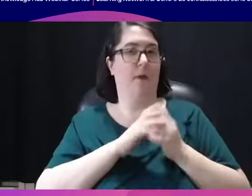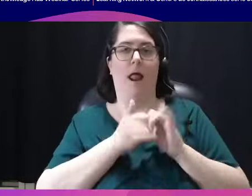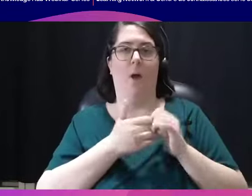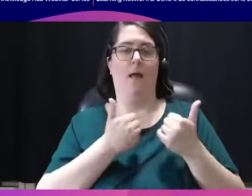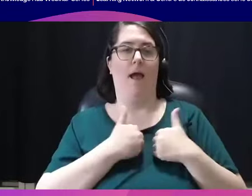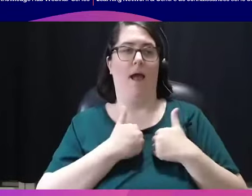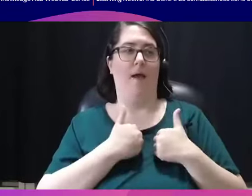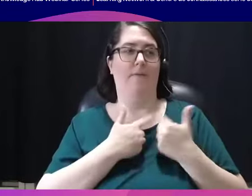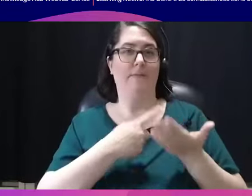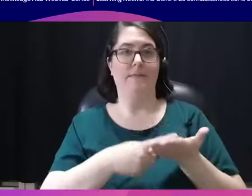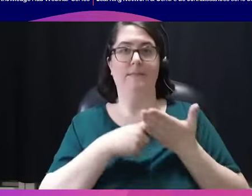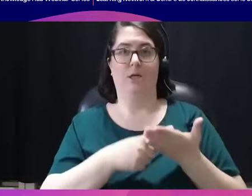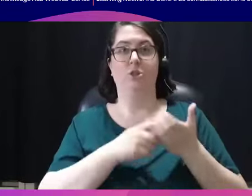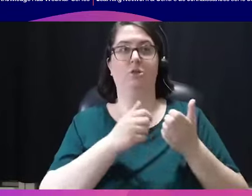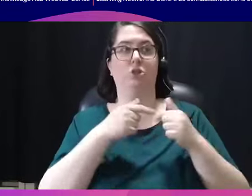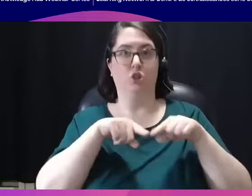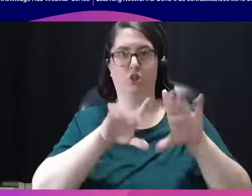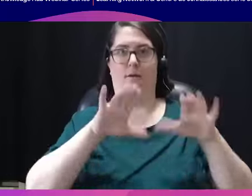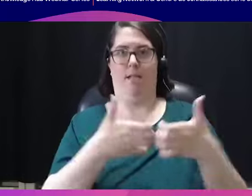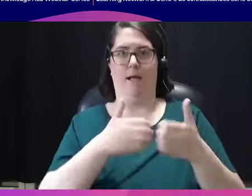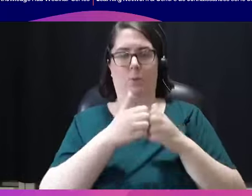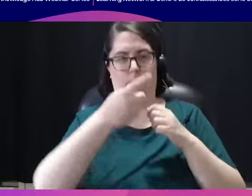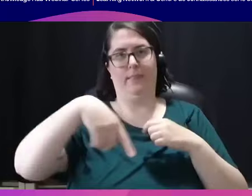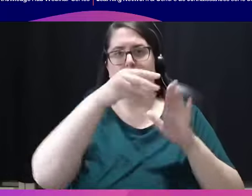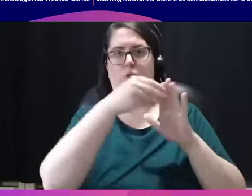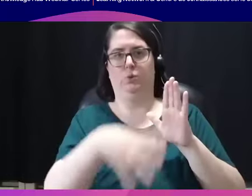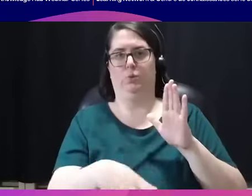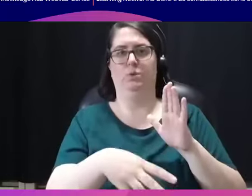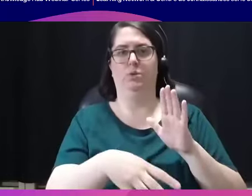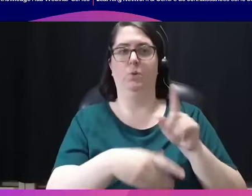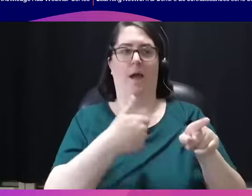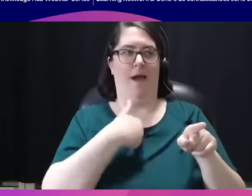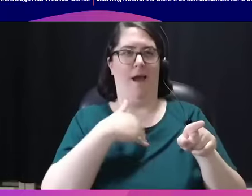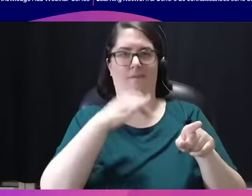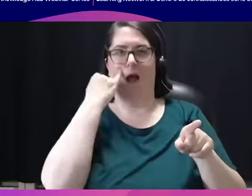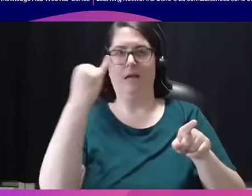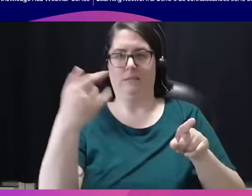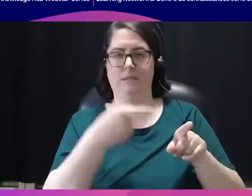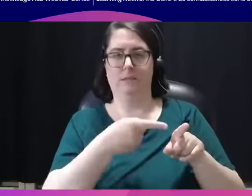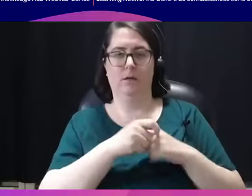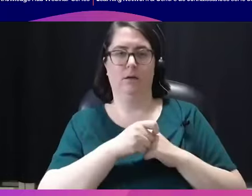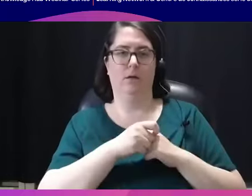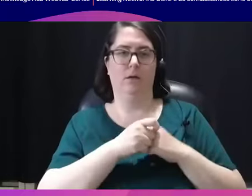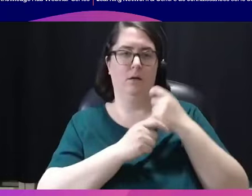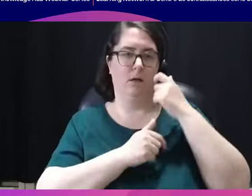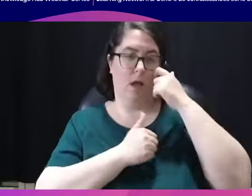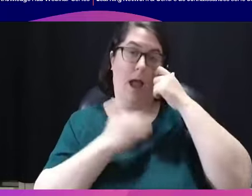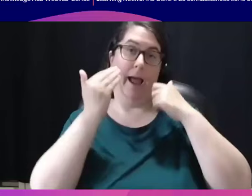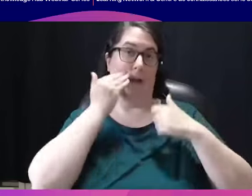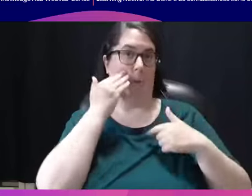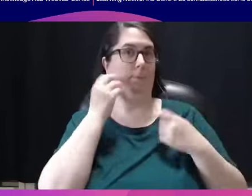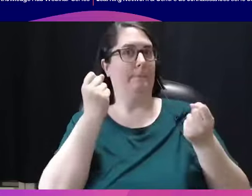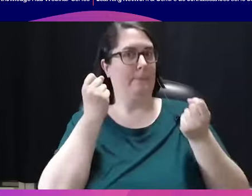have discussions within the classroom with students who are holding these ideologies. I know that